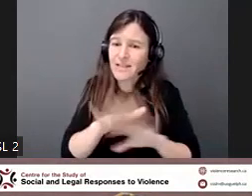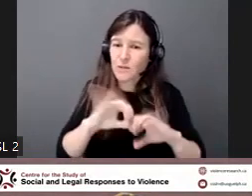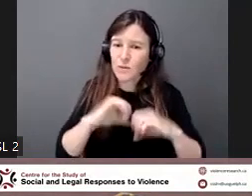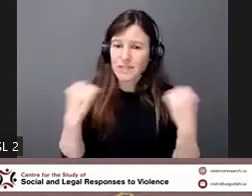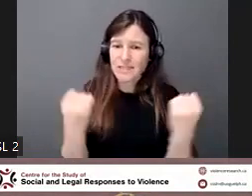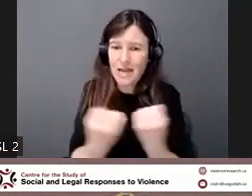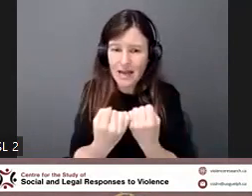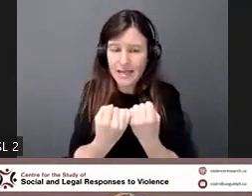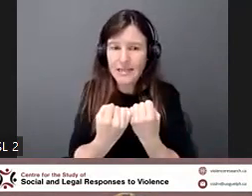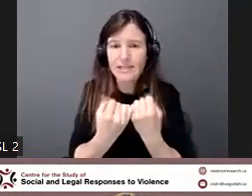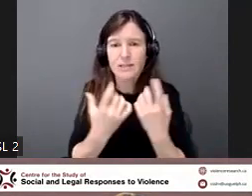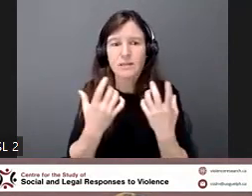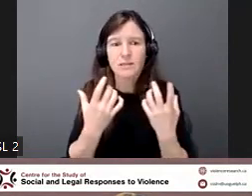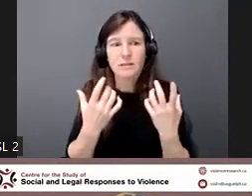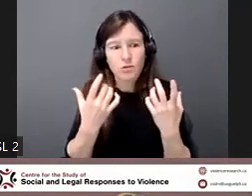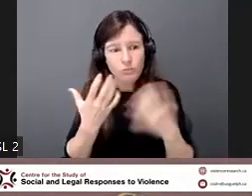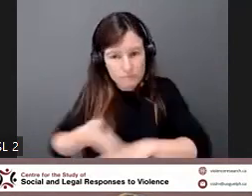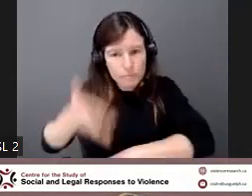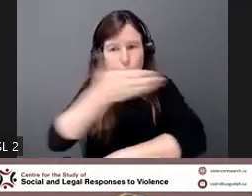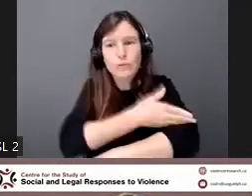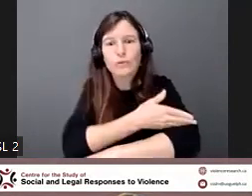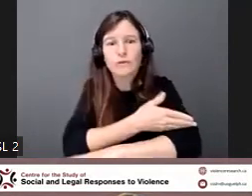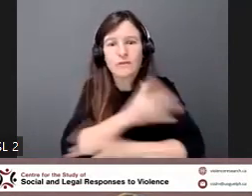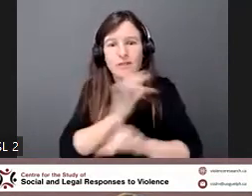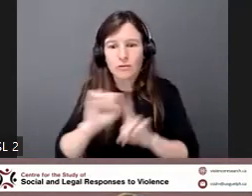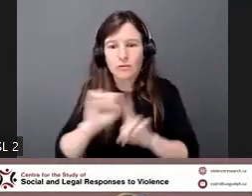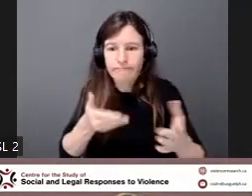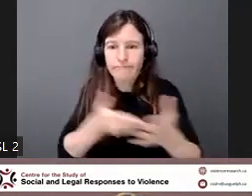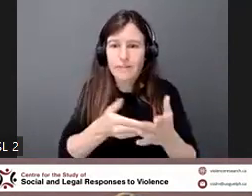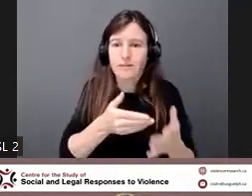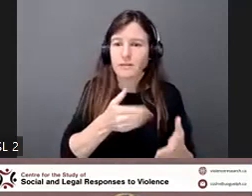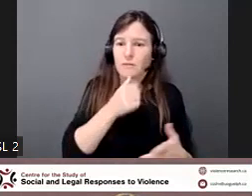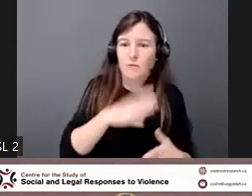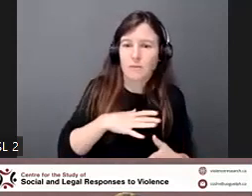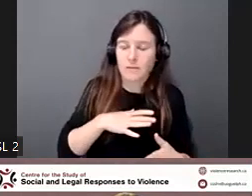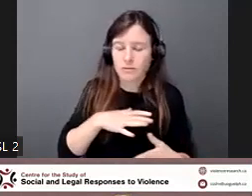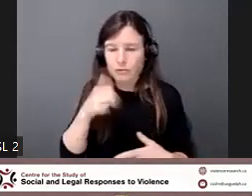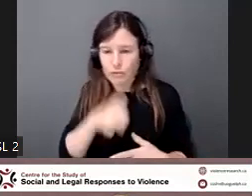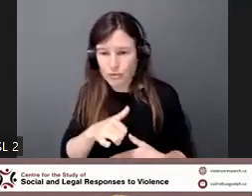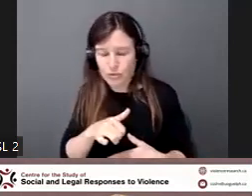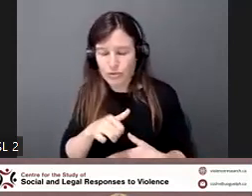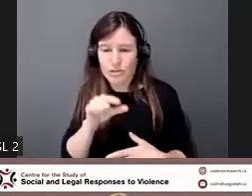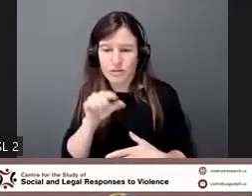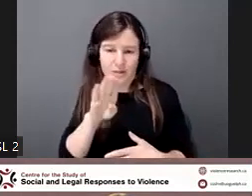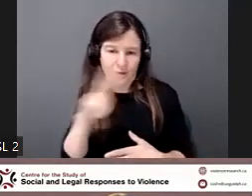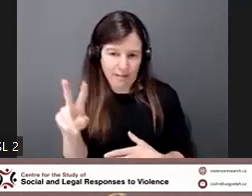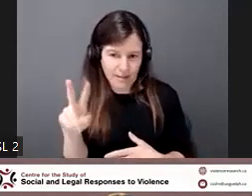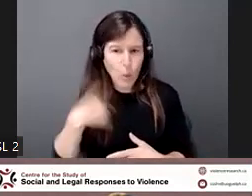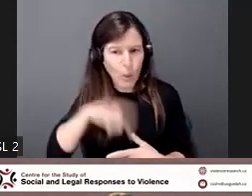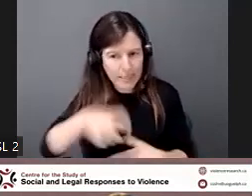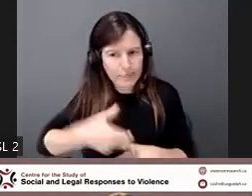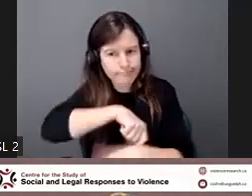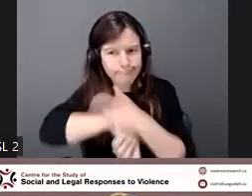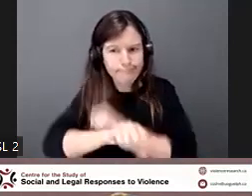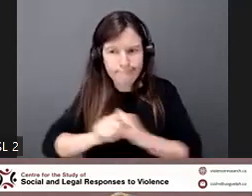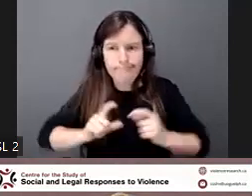prevent male violence against women and girls and gender-based violence. It has been argued that femicide has not